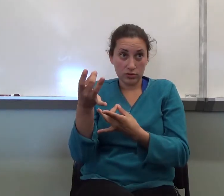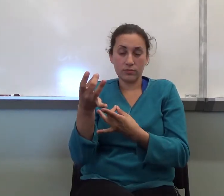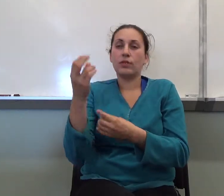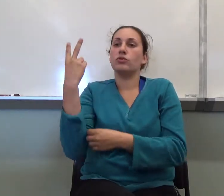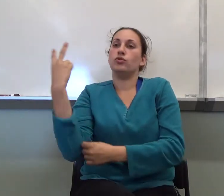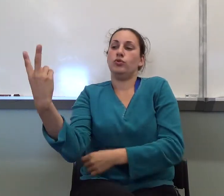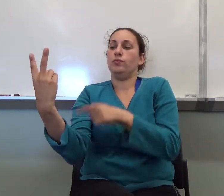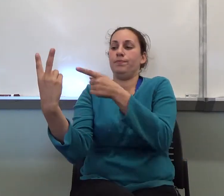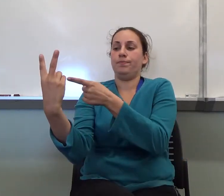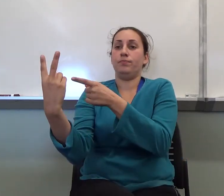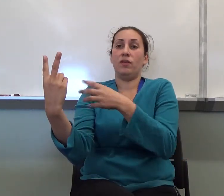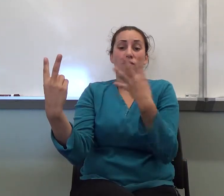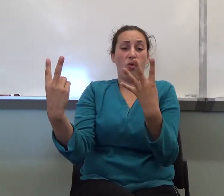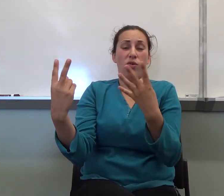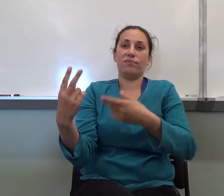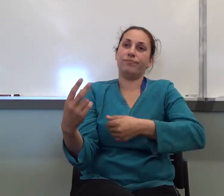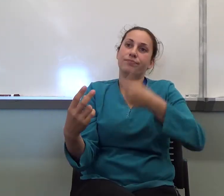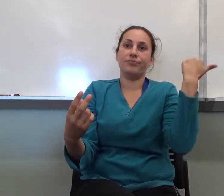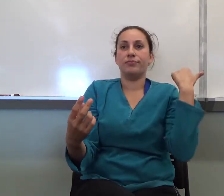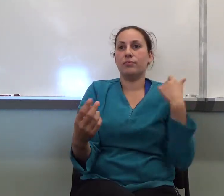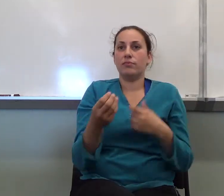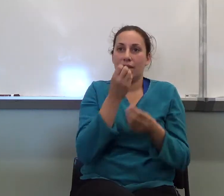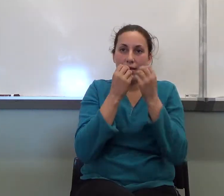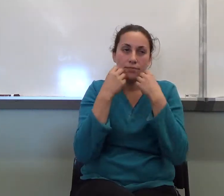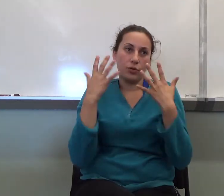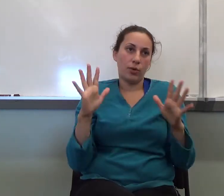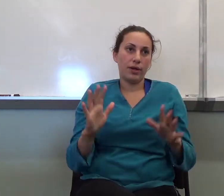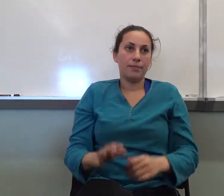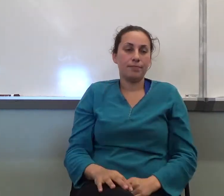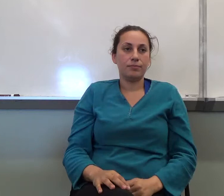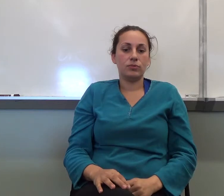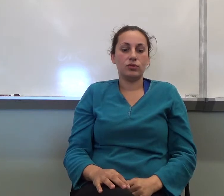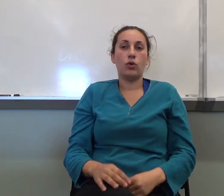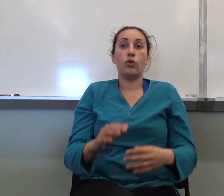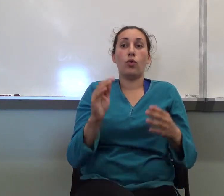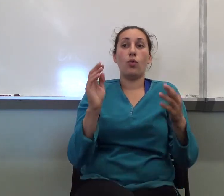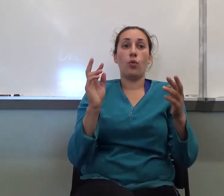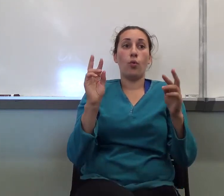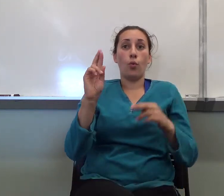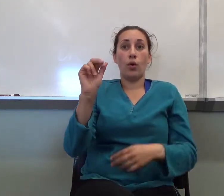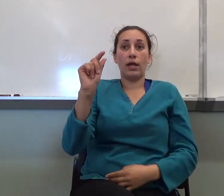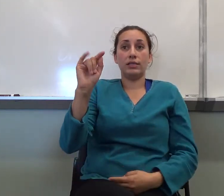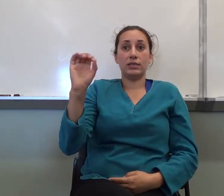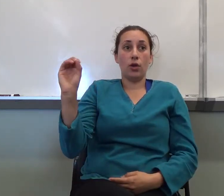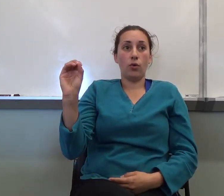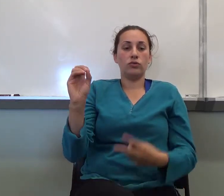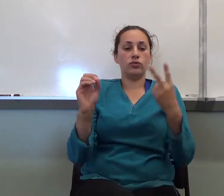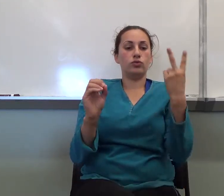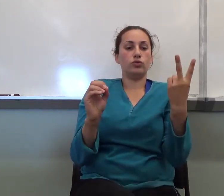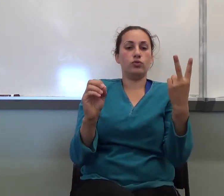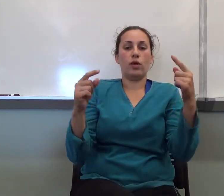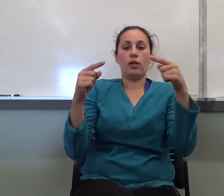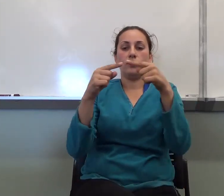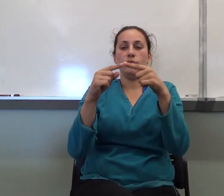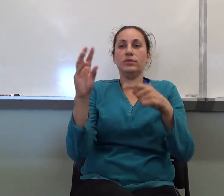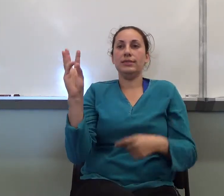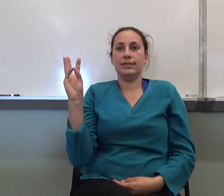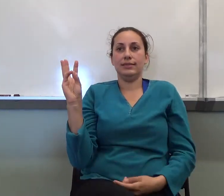gone. So 2 to 6, all right? Ratio of 2 to 6 gives you a fraction like that. And we're talking about